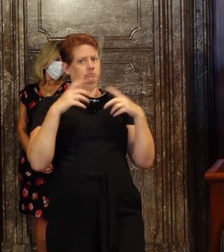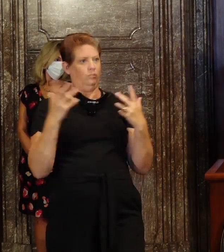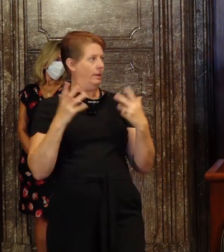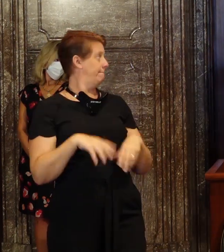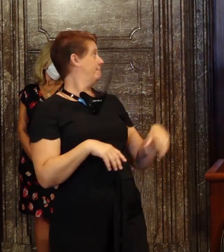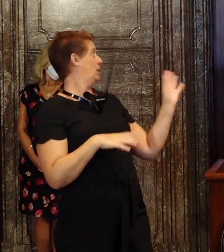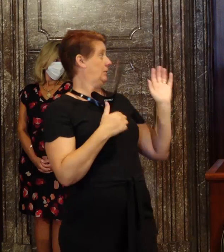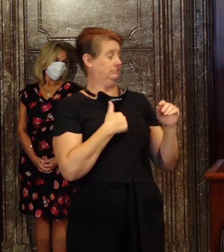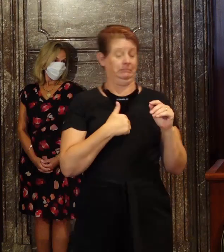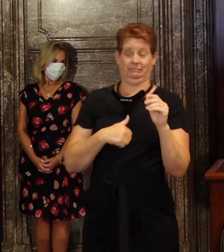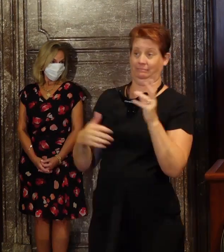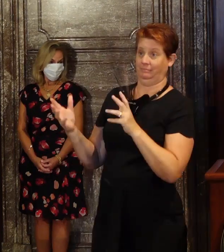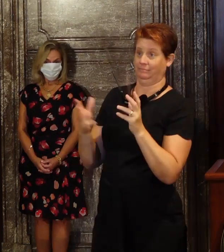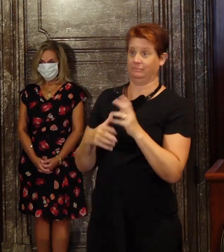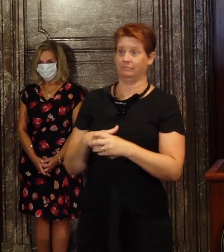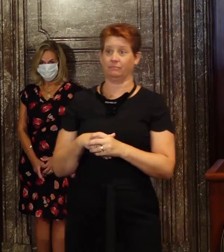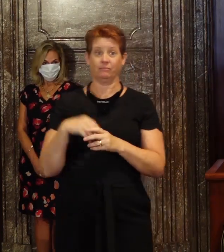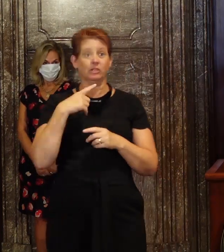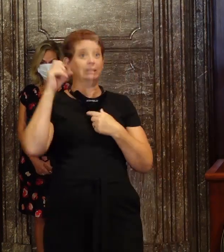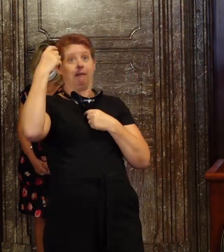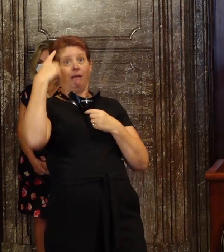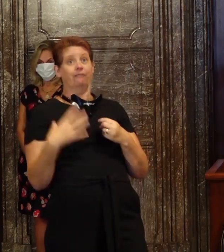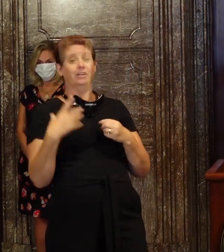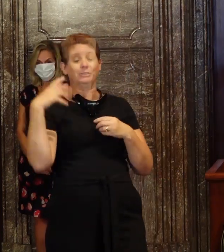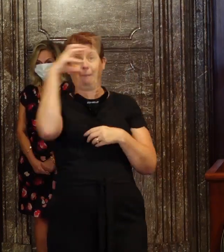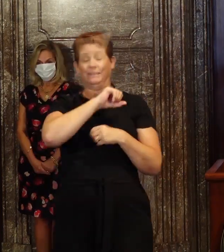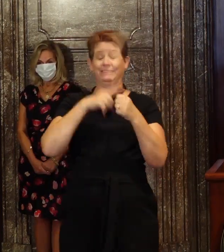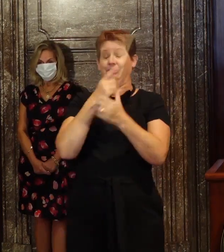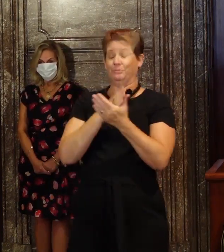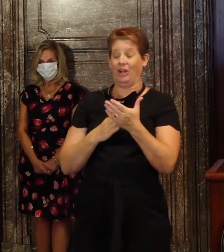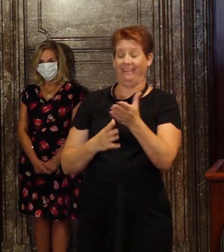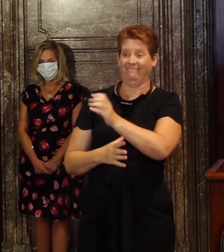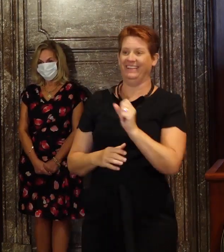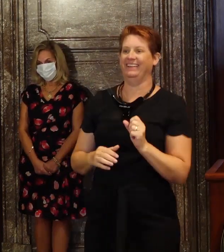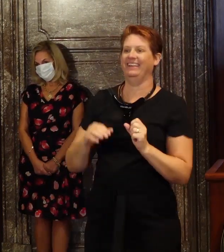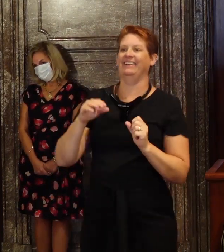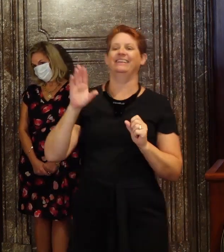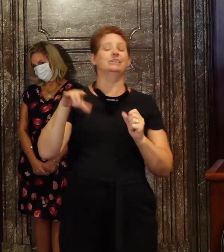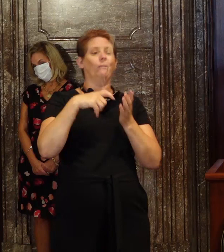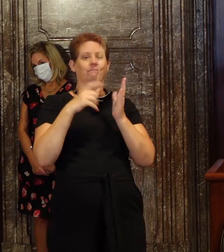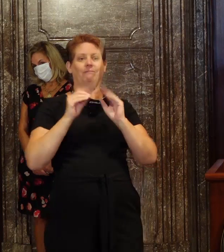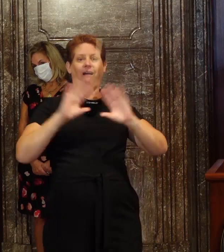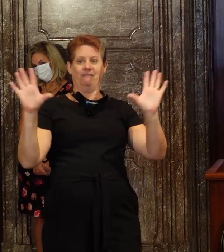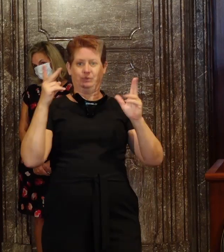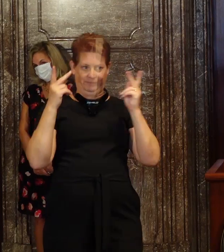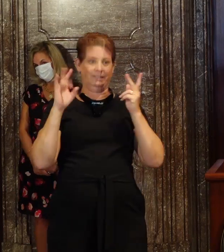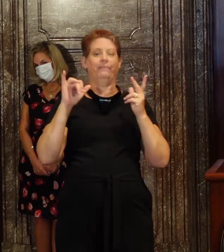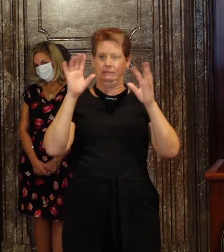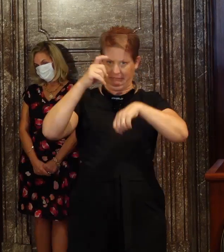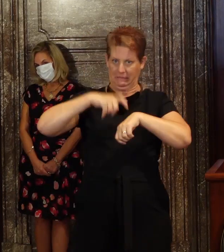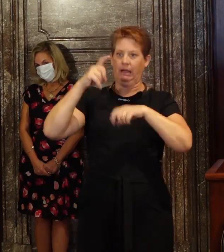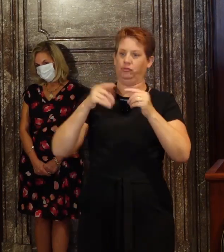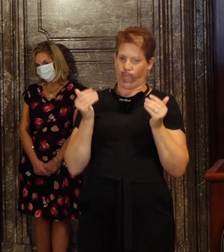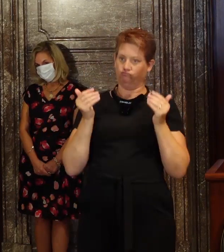I'm sorry. You said governor, so I missed the first part of the question. So the state leadership has obviously decided to move forward with this